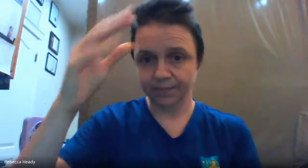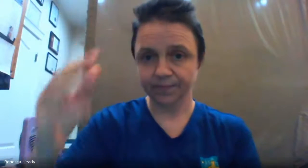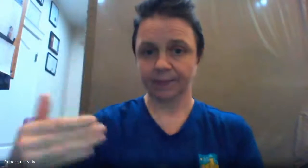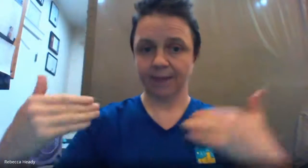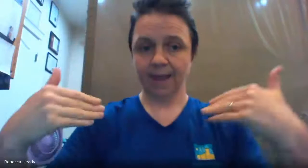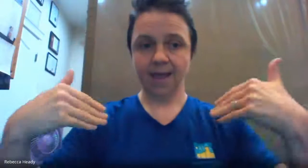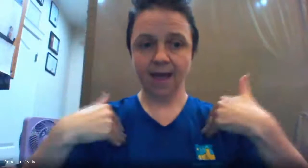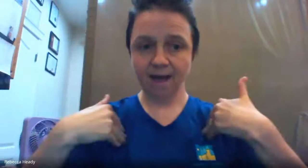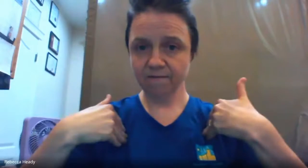have,